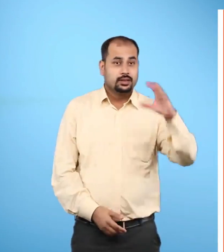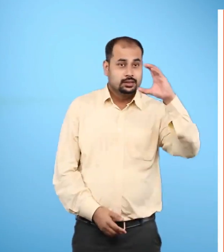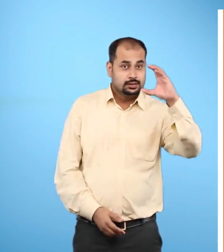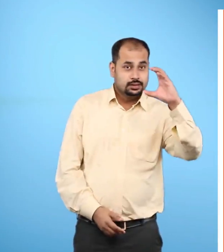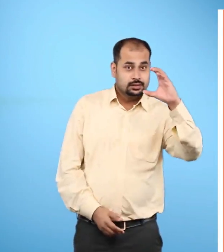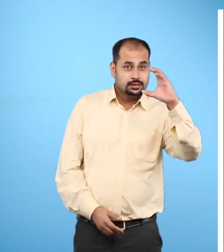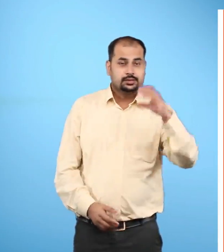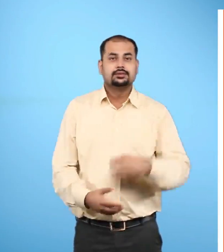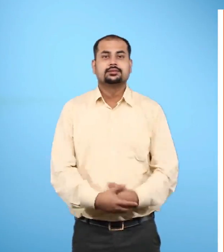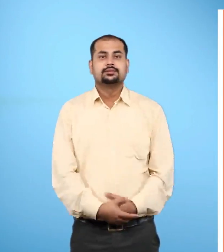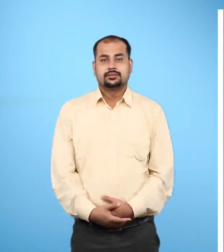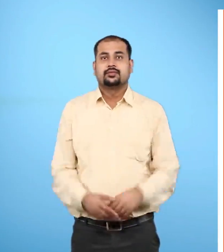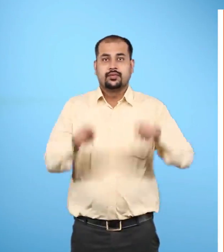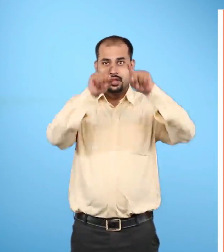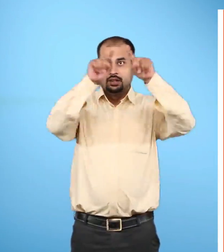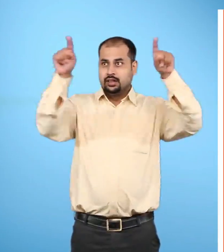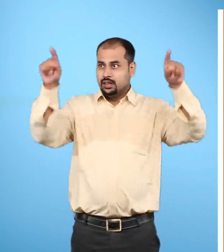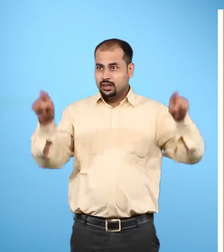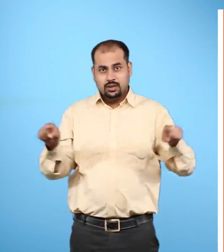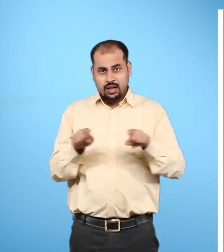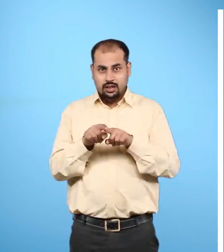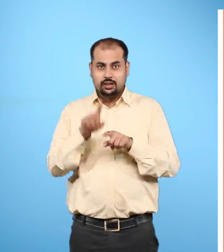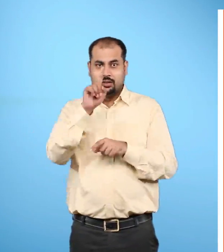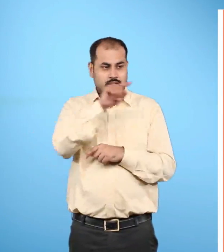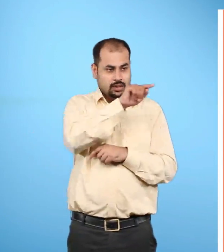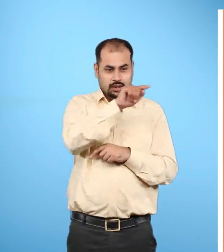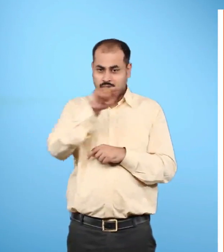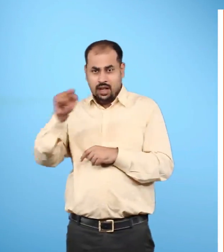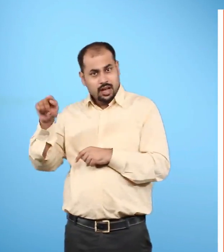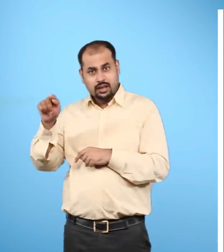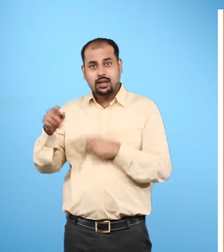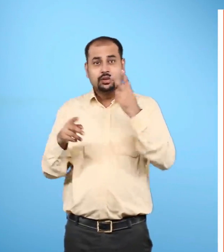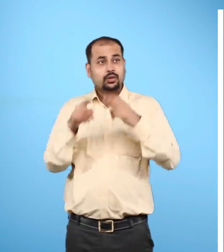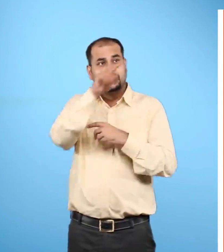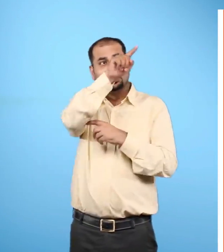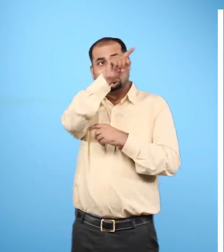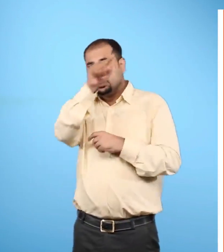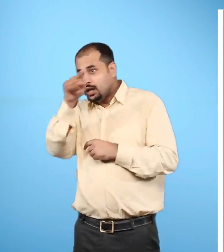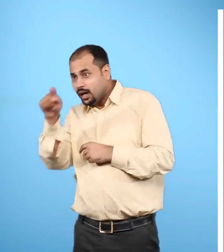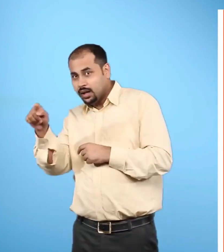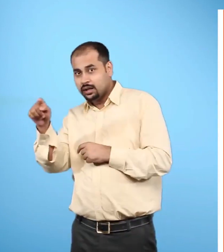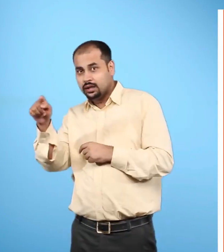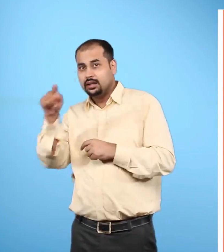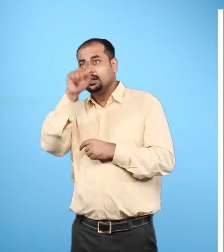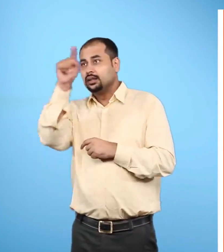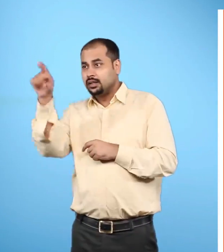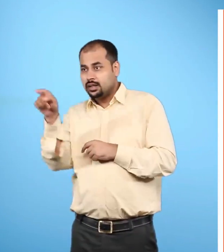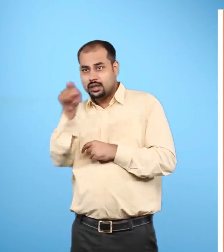Part C. Draw 2 straight lines in this rectangle to divide it into 1 rectangle and 2